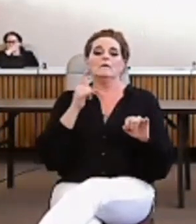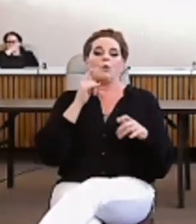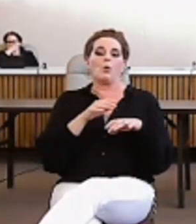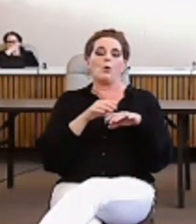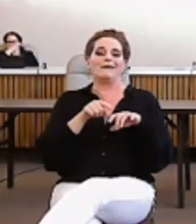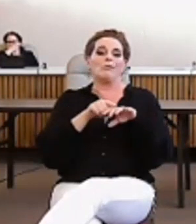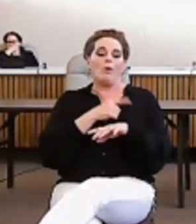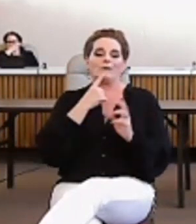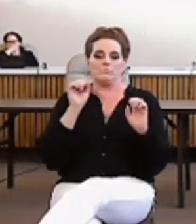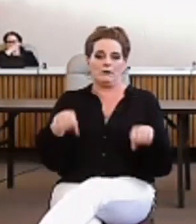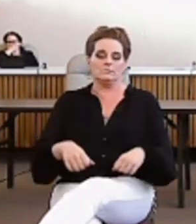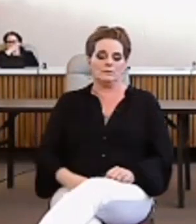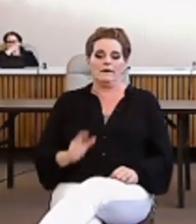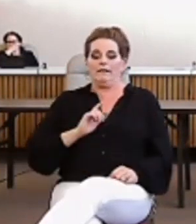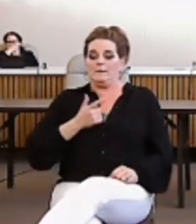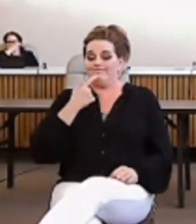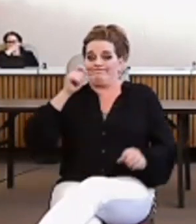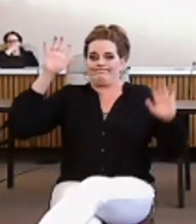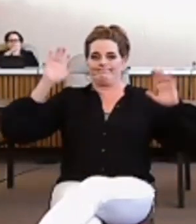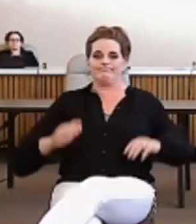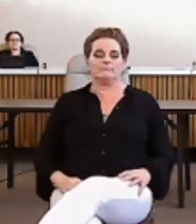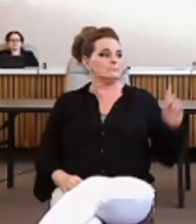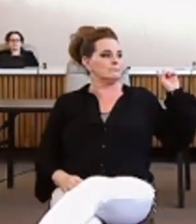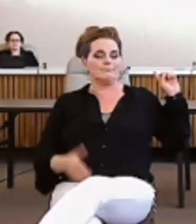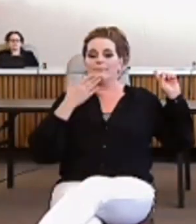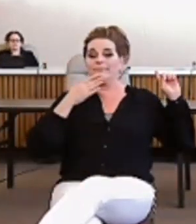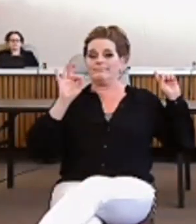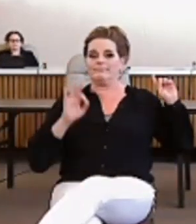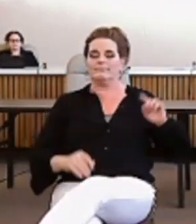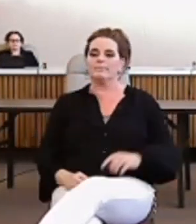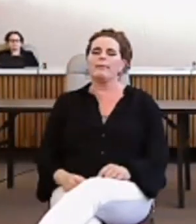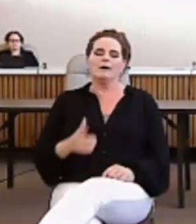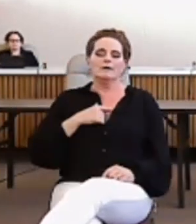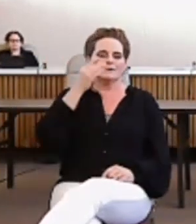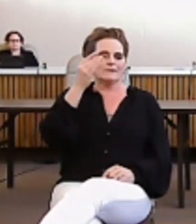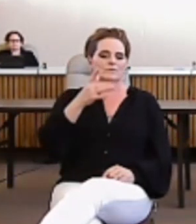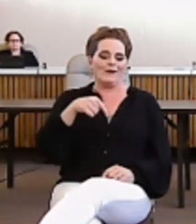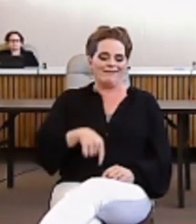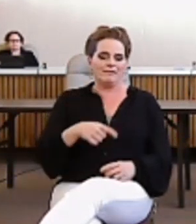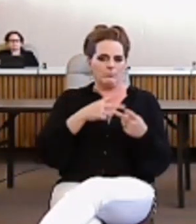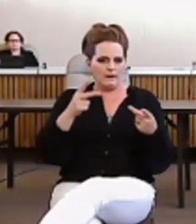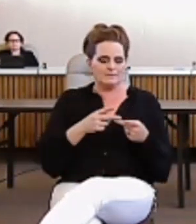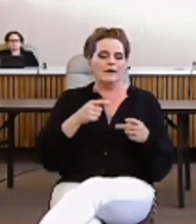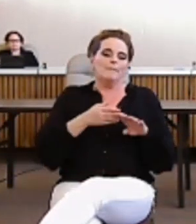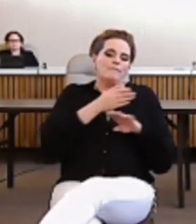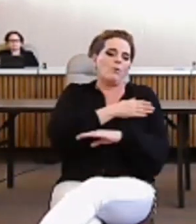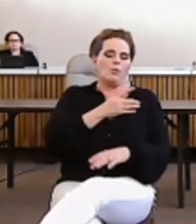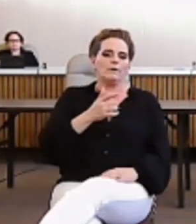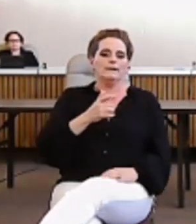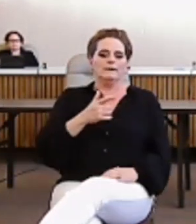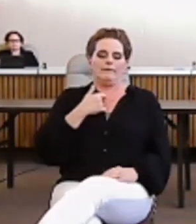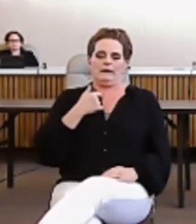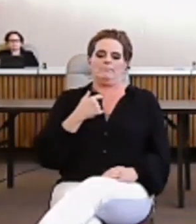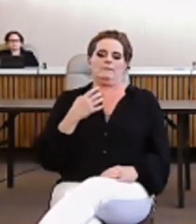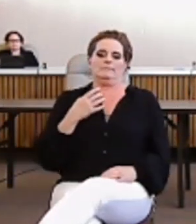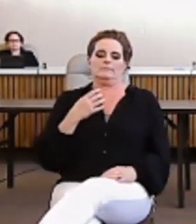That's my presentation. Great, thank you. I will note that at this location, they had previously been customizing